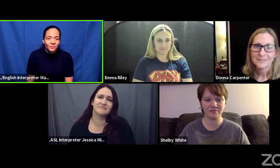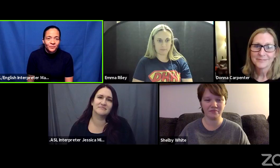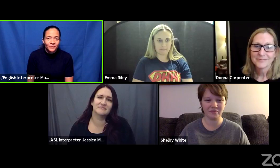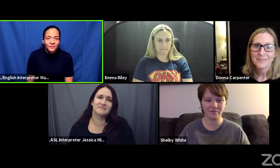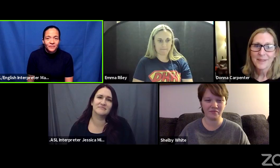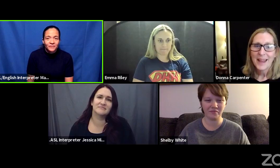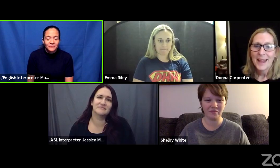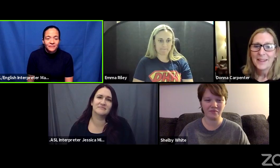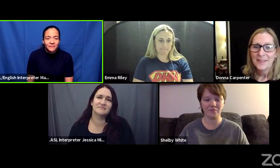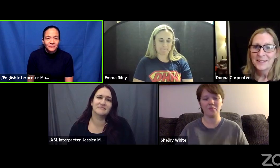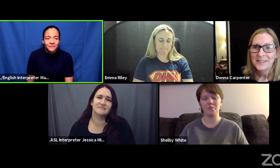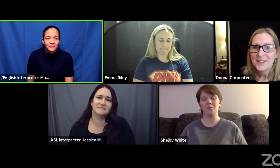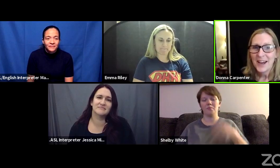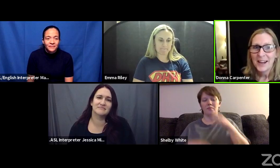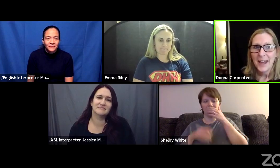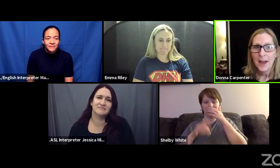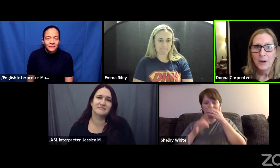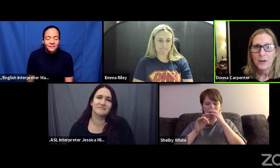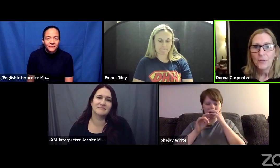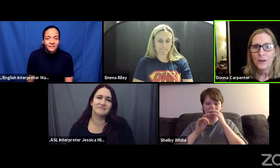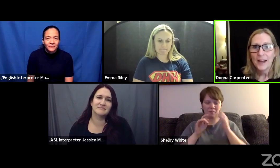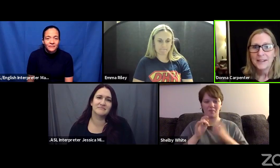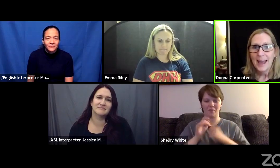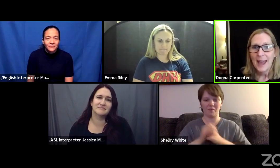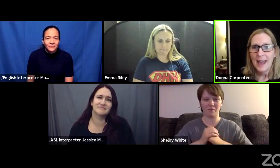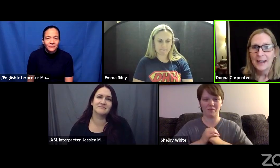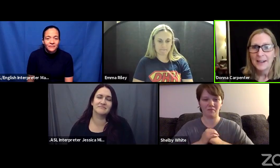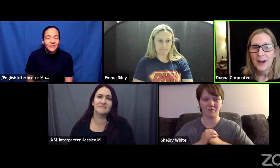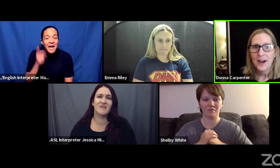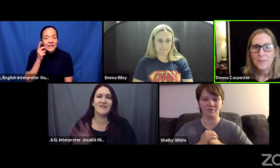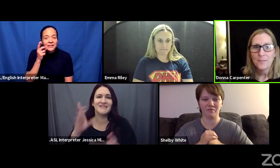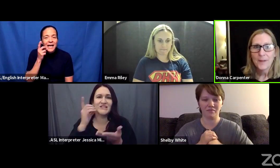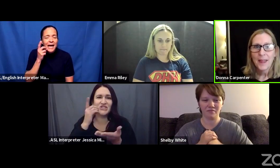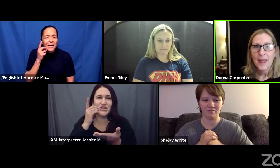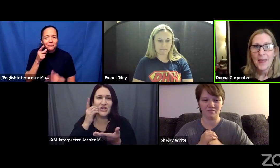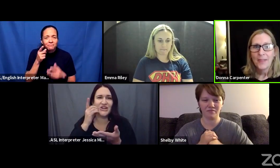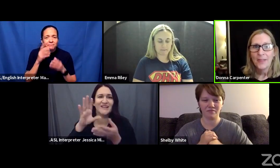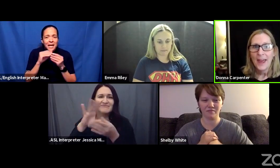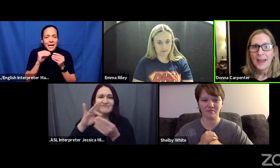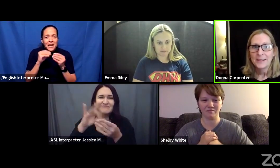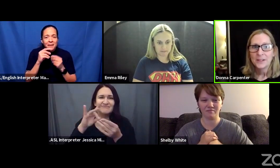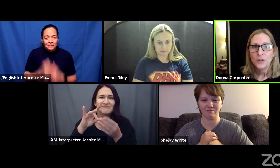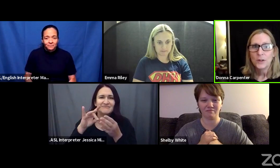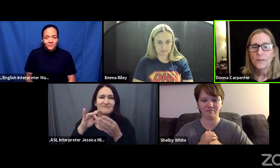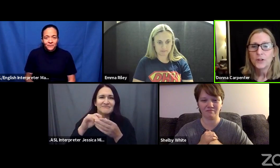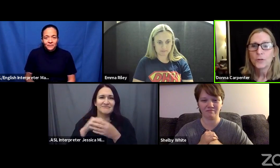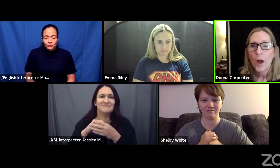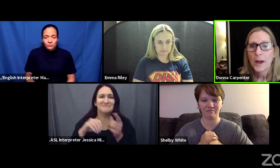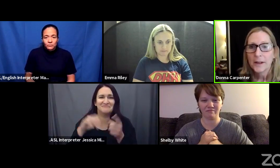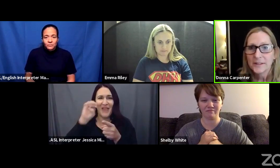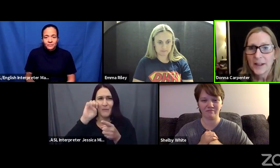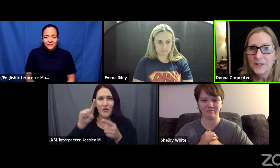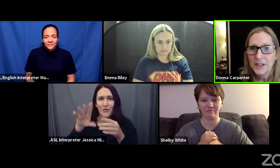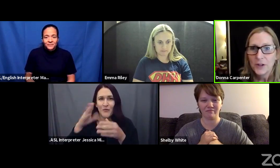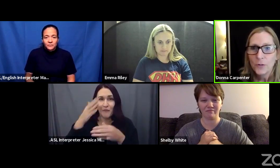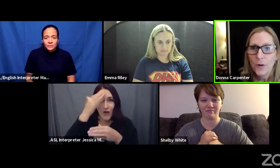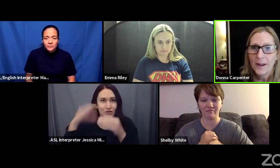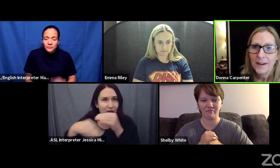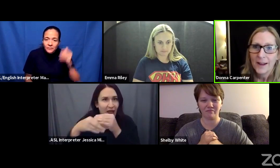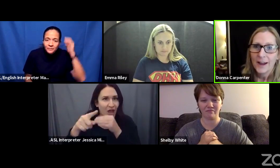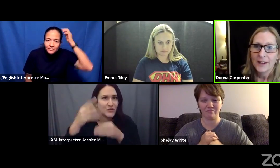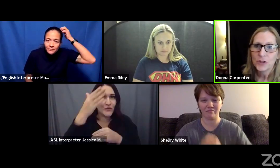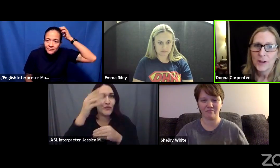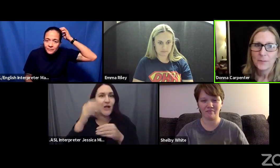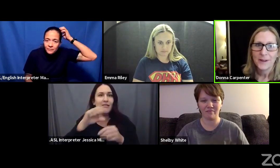that. This is Donna. Emma, you forgot to add that you love to run, because I've seen